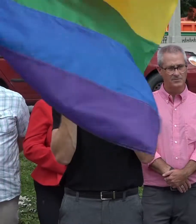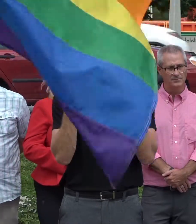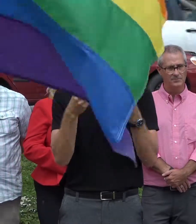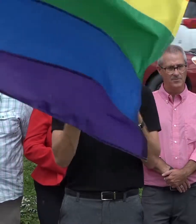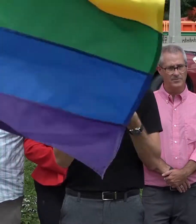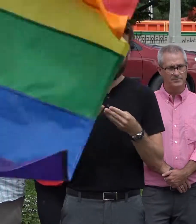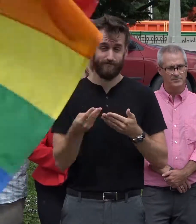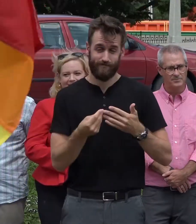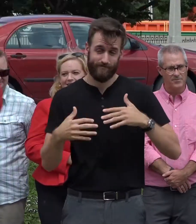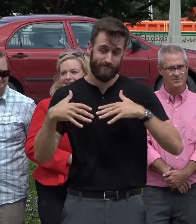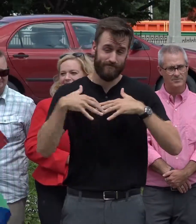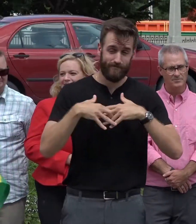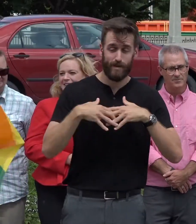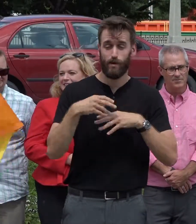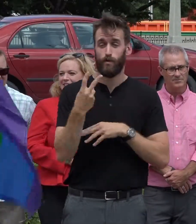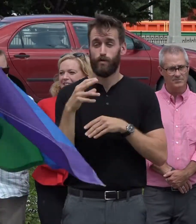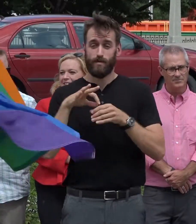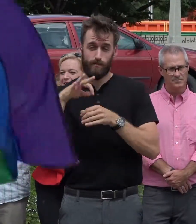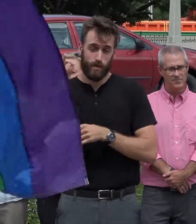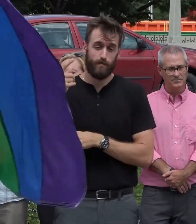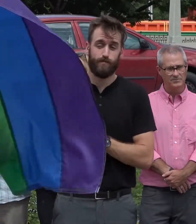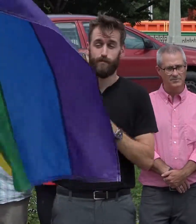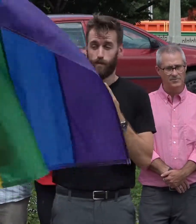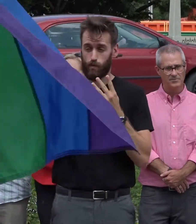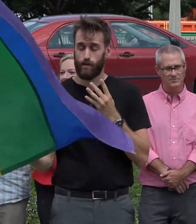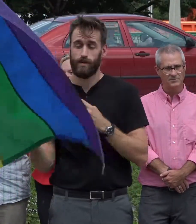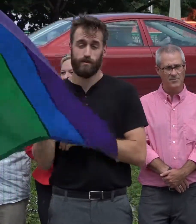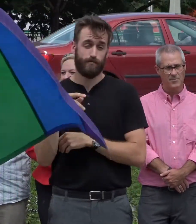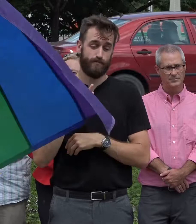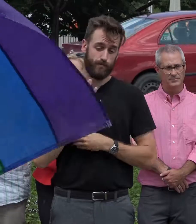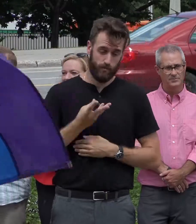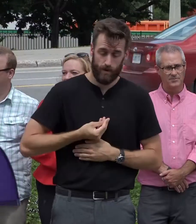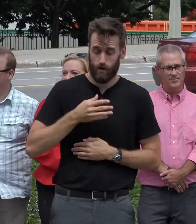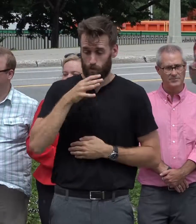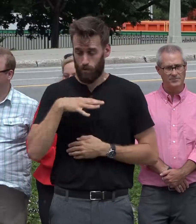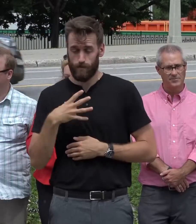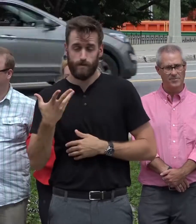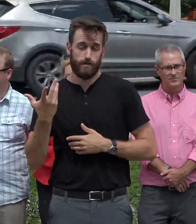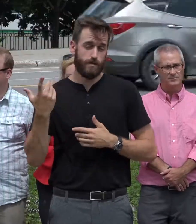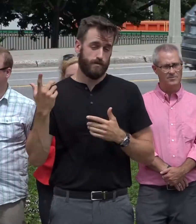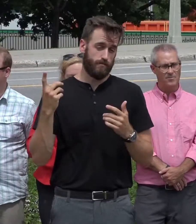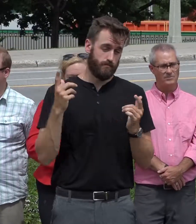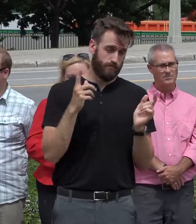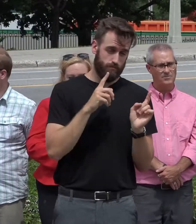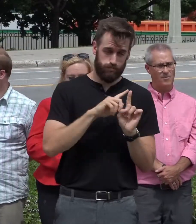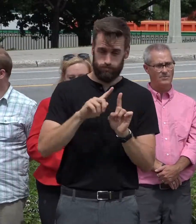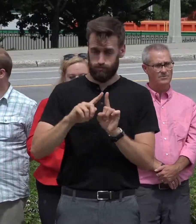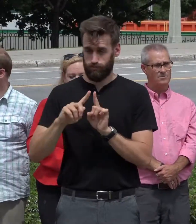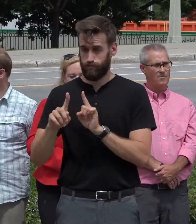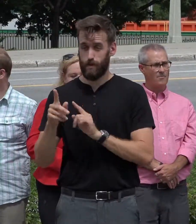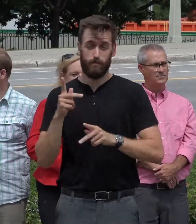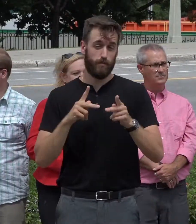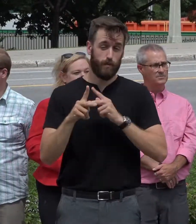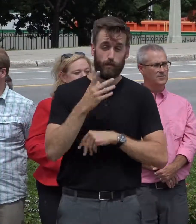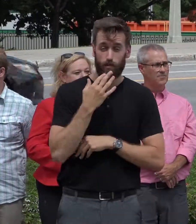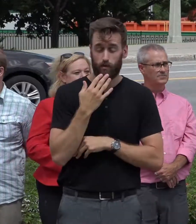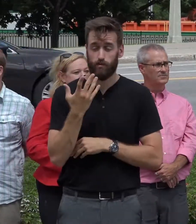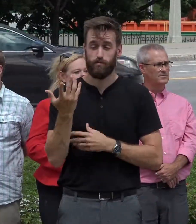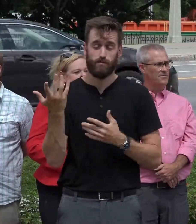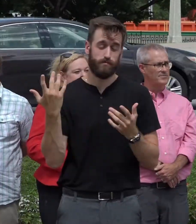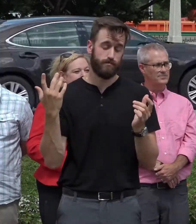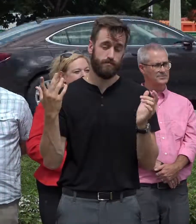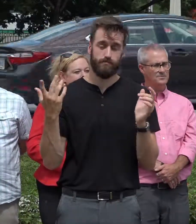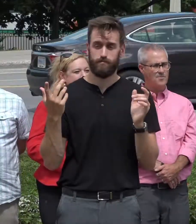Indigenous, two-spirited, queer, trans women, persons of color, who